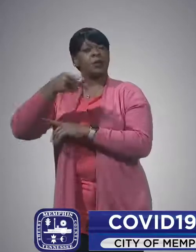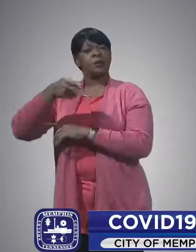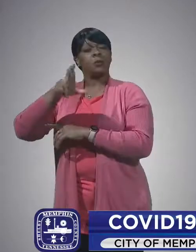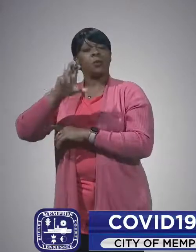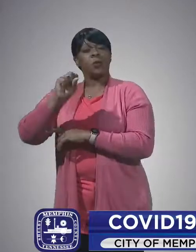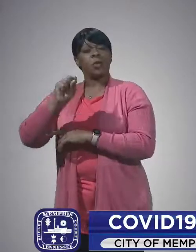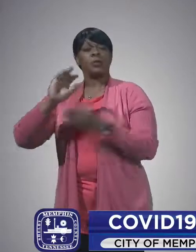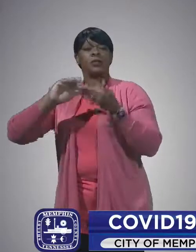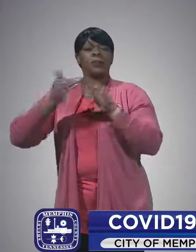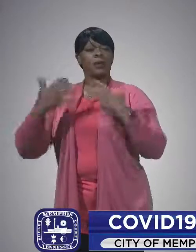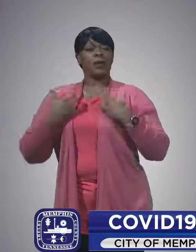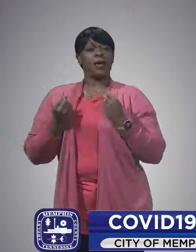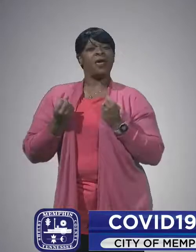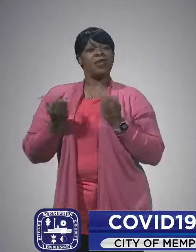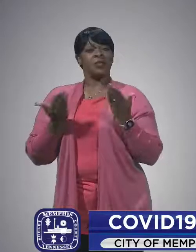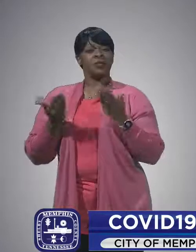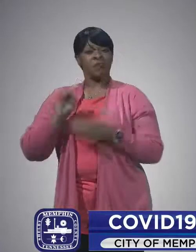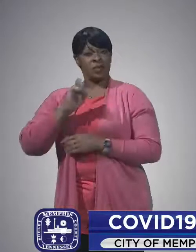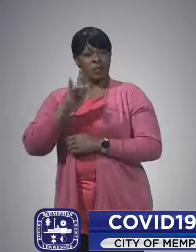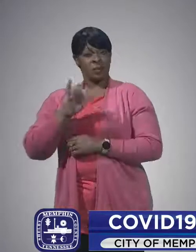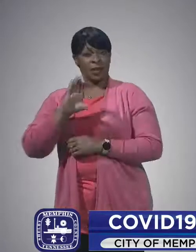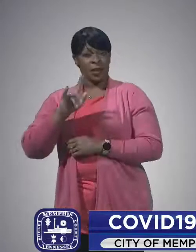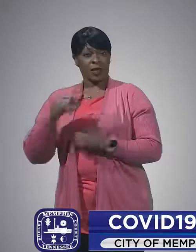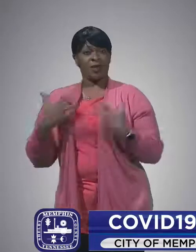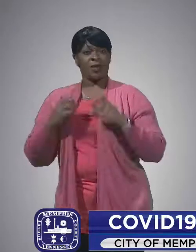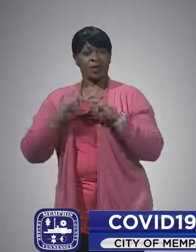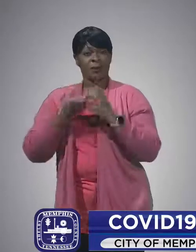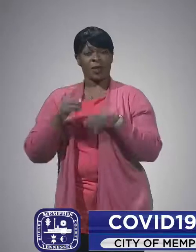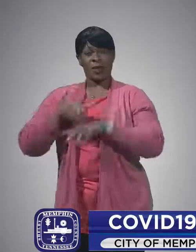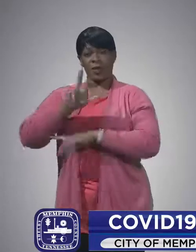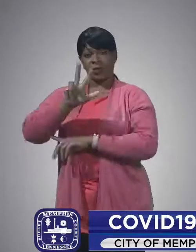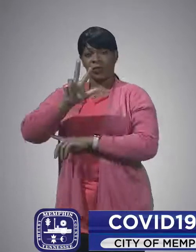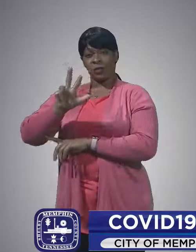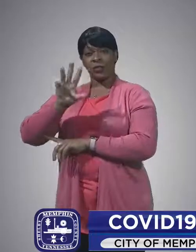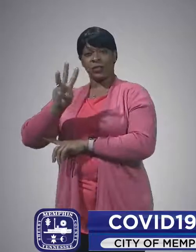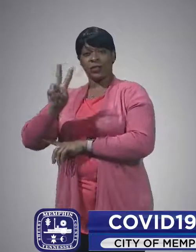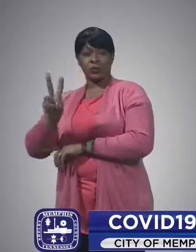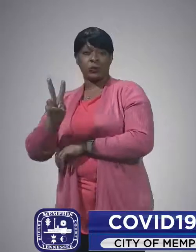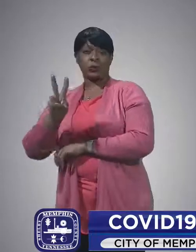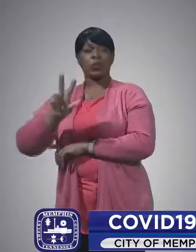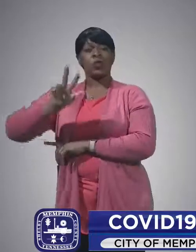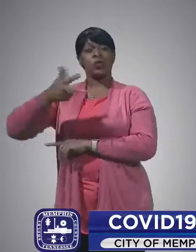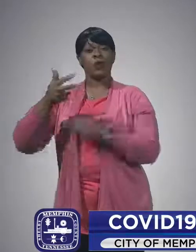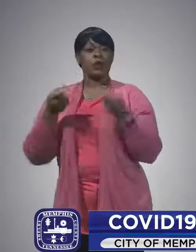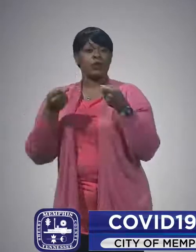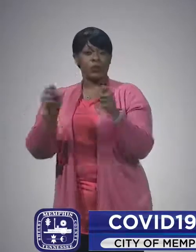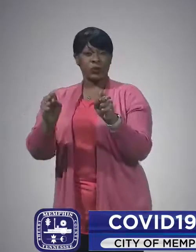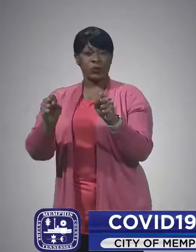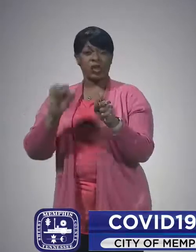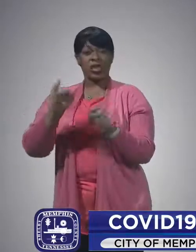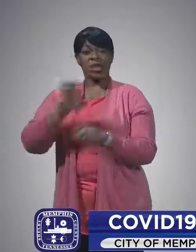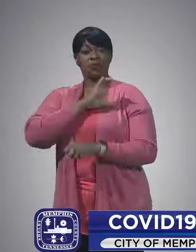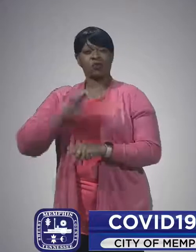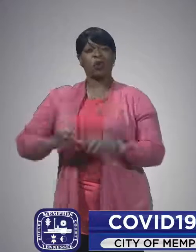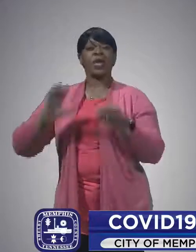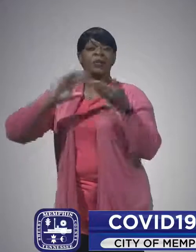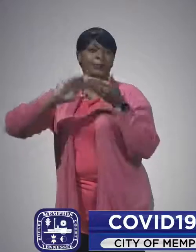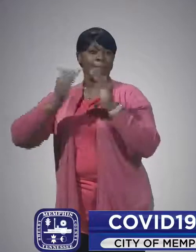Health Services and the Shelby County Health Department at 3362 3rd Street. That is the Christ